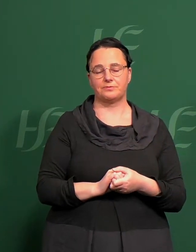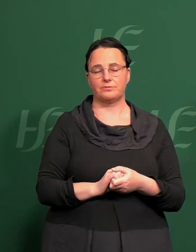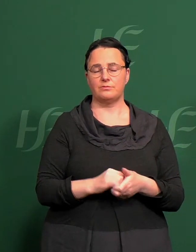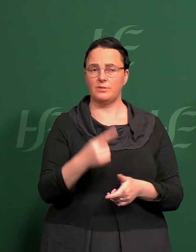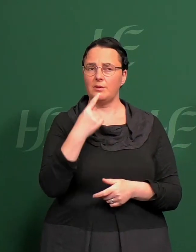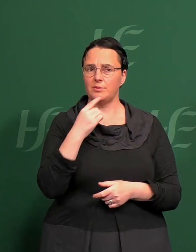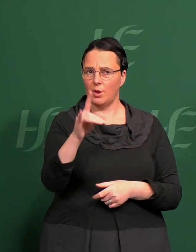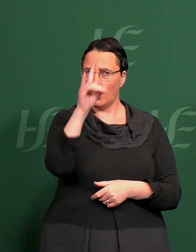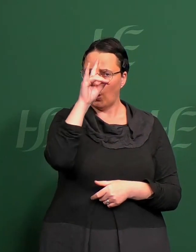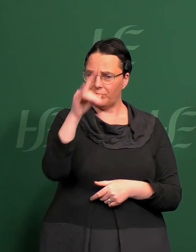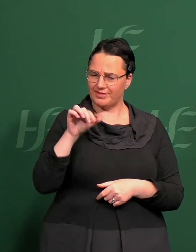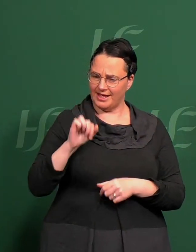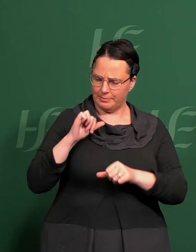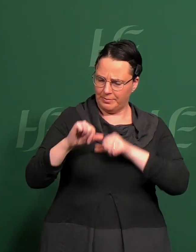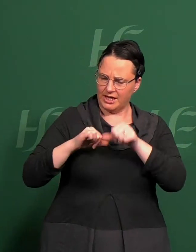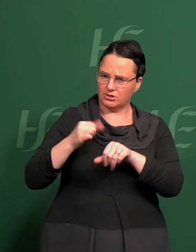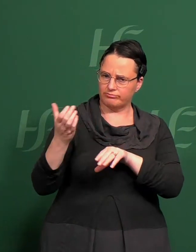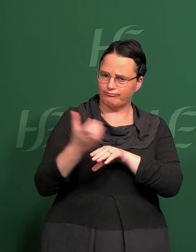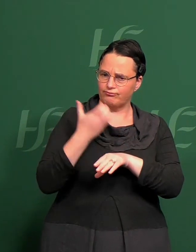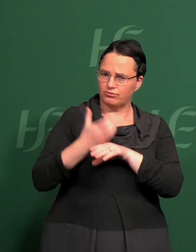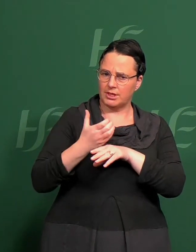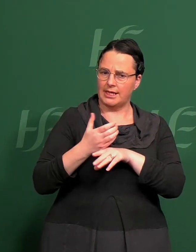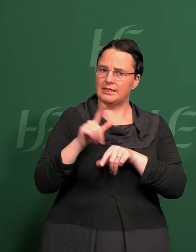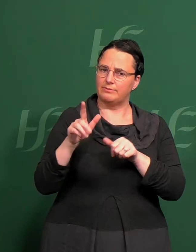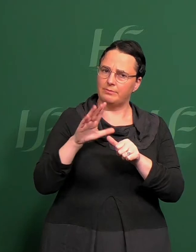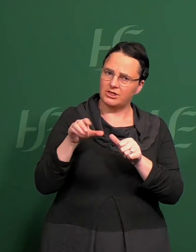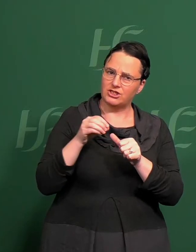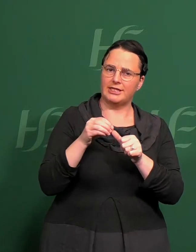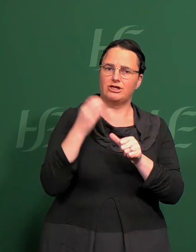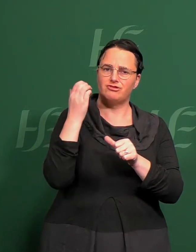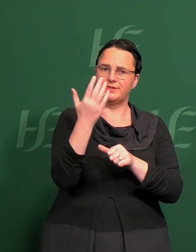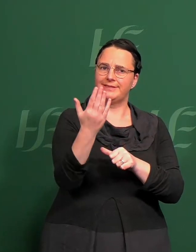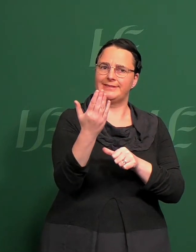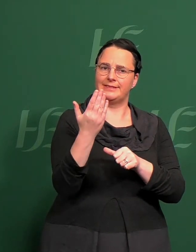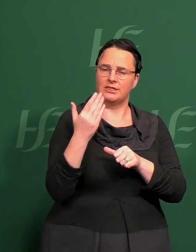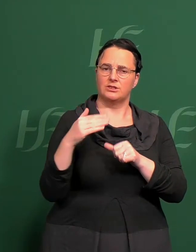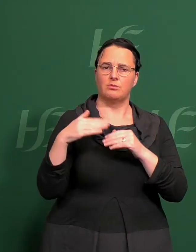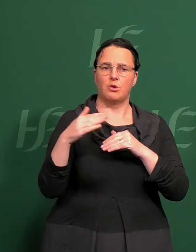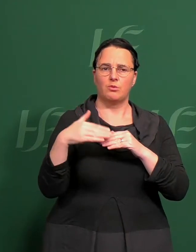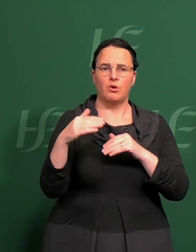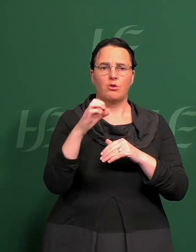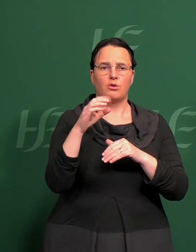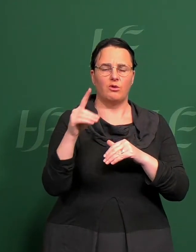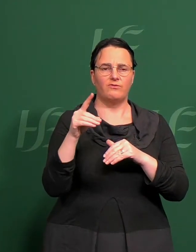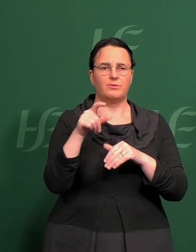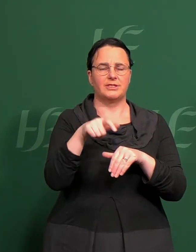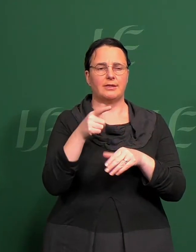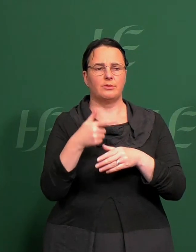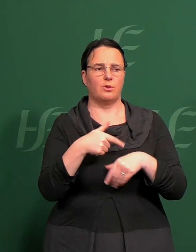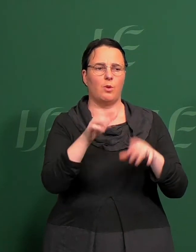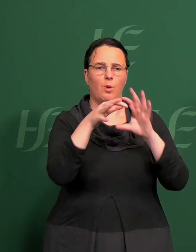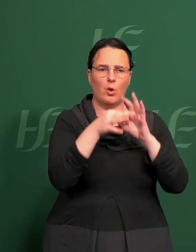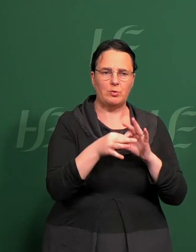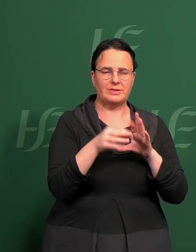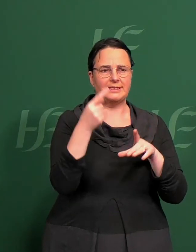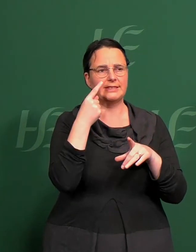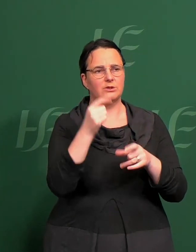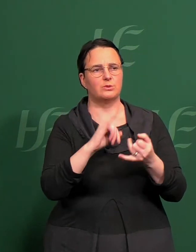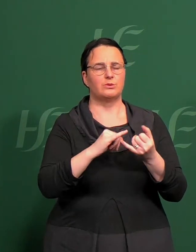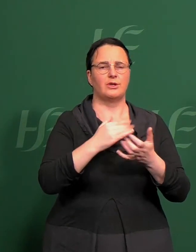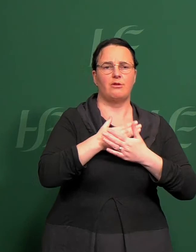that we see this trend continue, particularly as we come to Christmas, and so that more COVID patients in particular can get home to see their loved ones for Christmas.